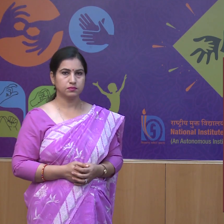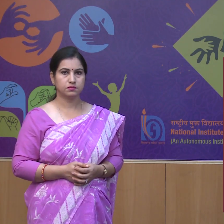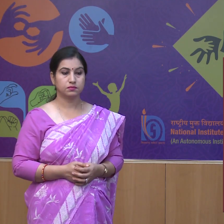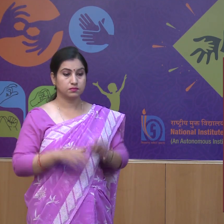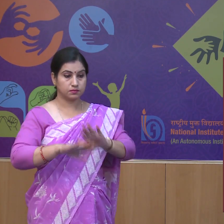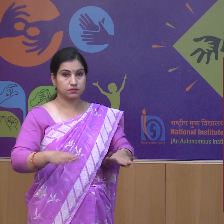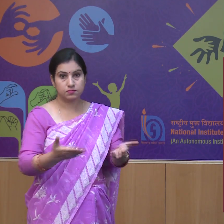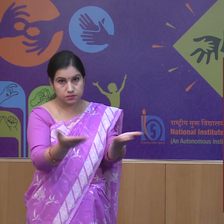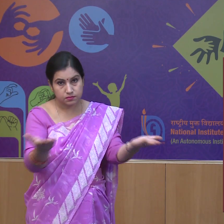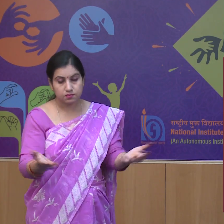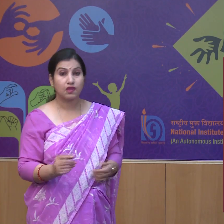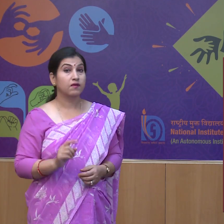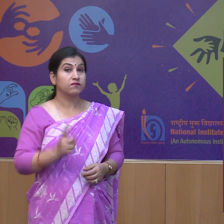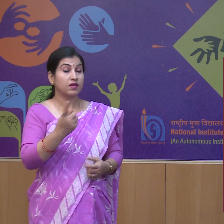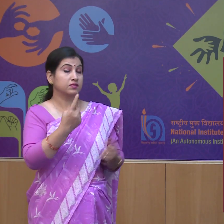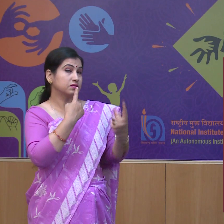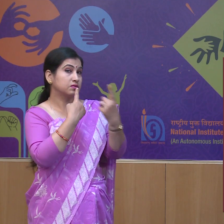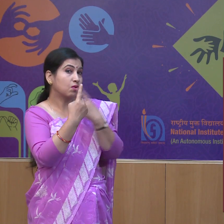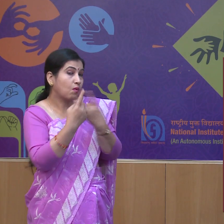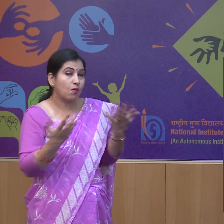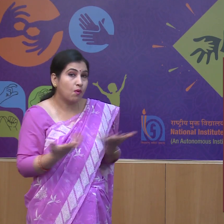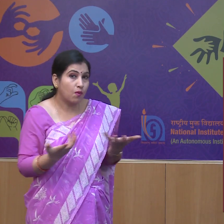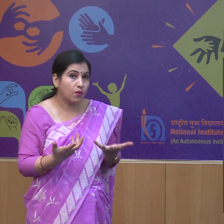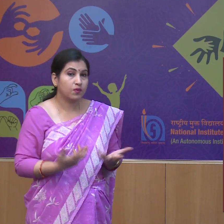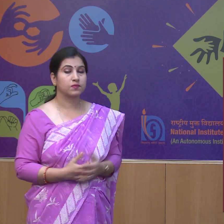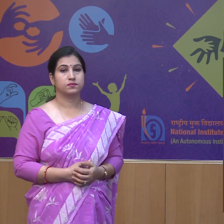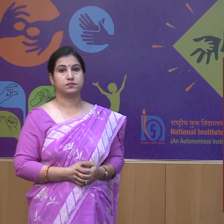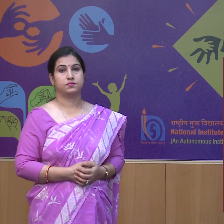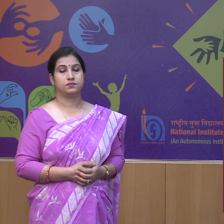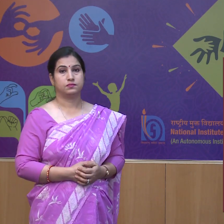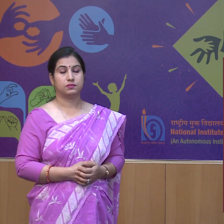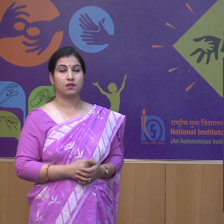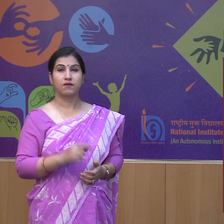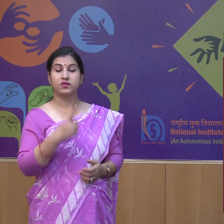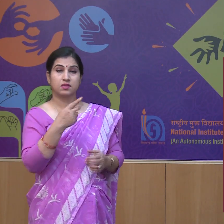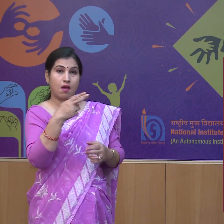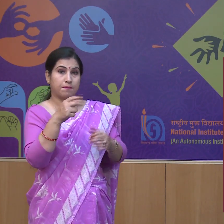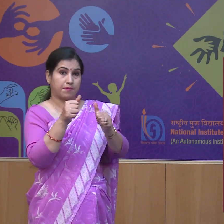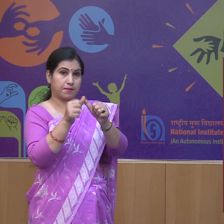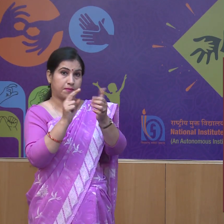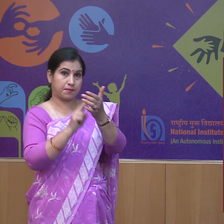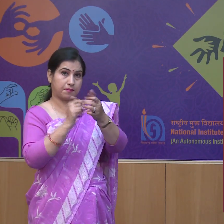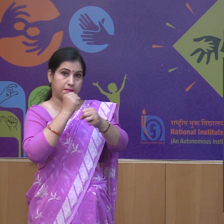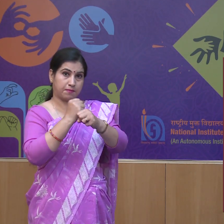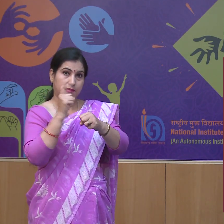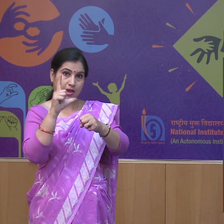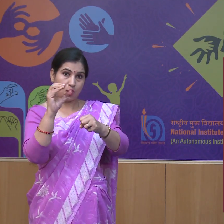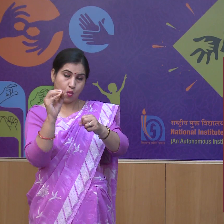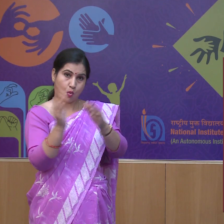Learners, first we will talk about the Anglo-Mysore Wars.